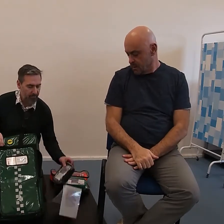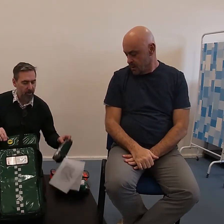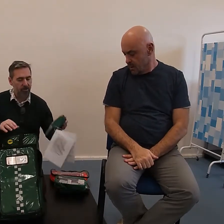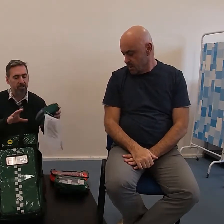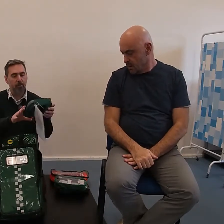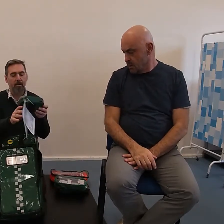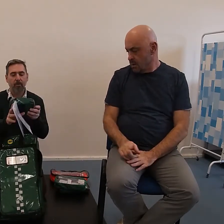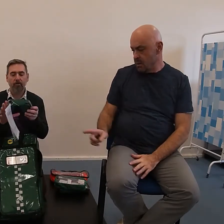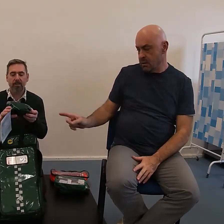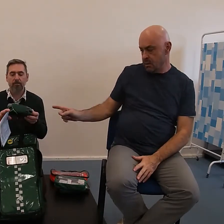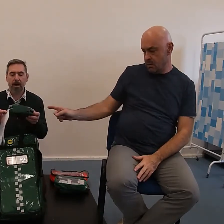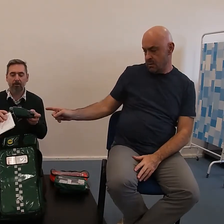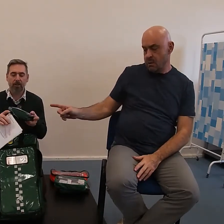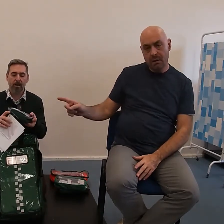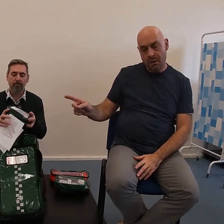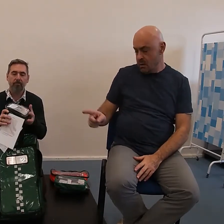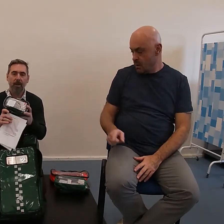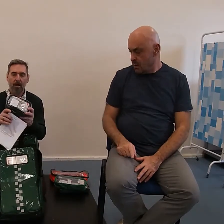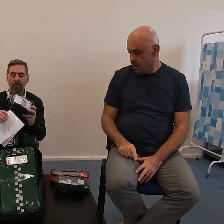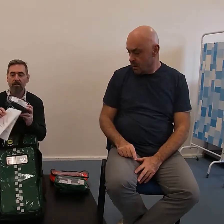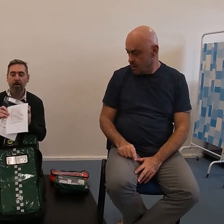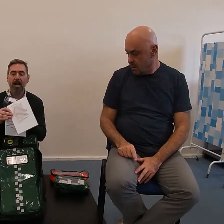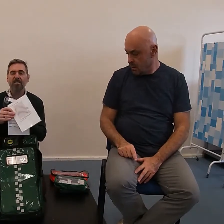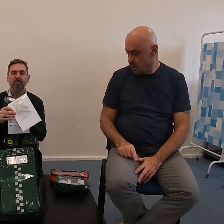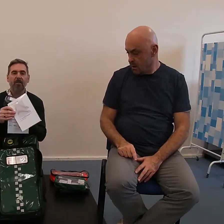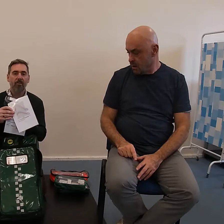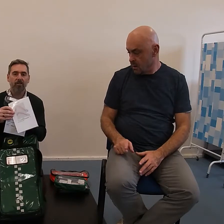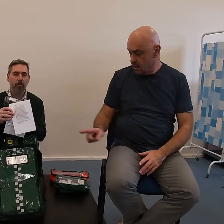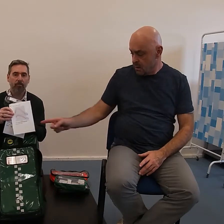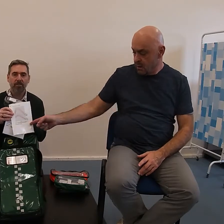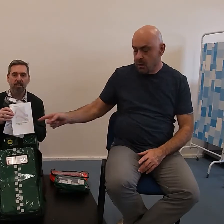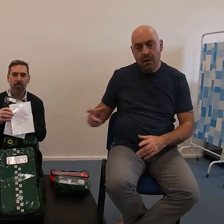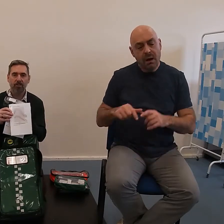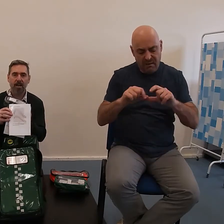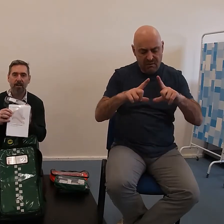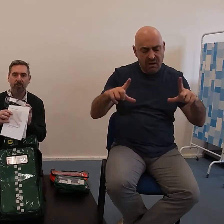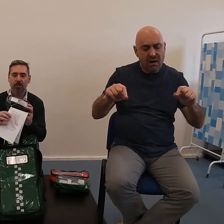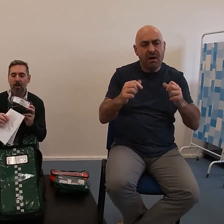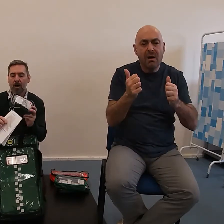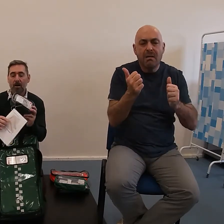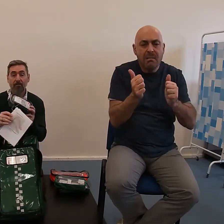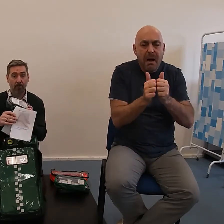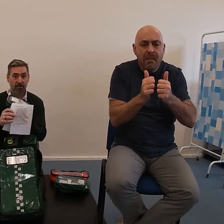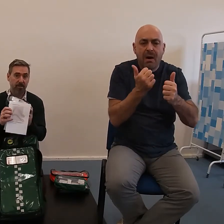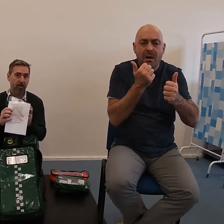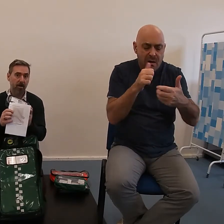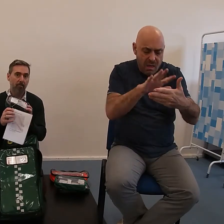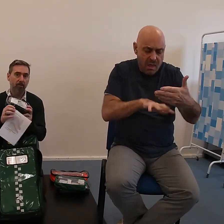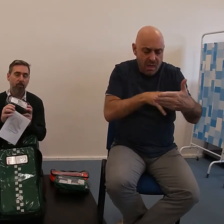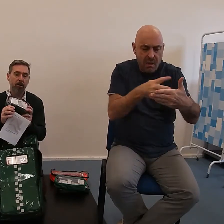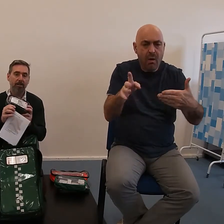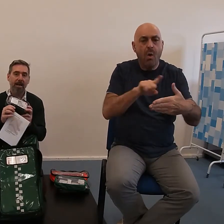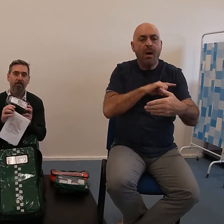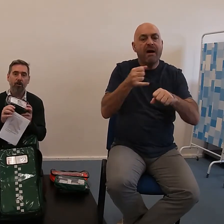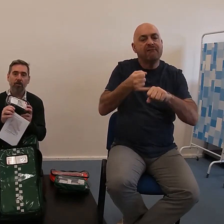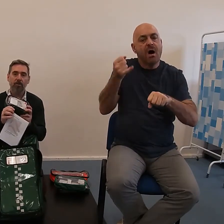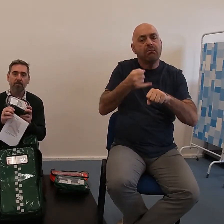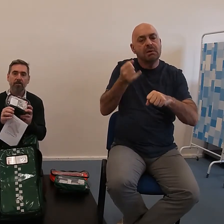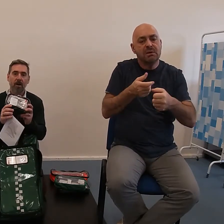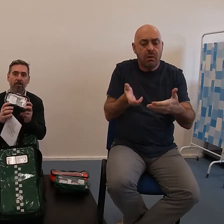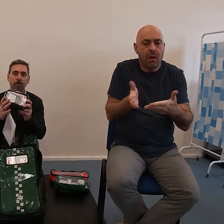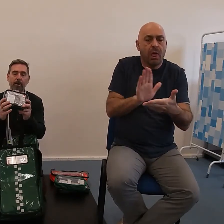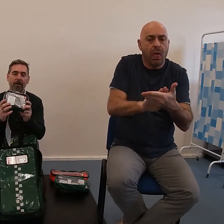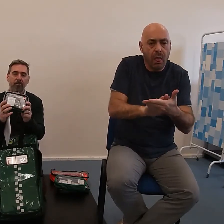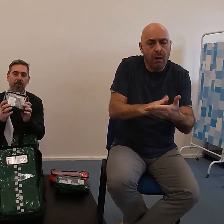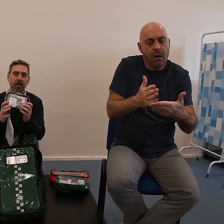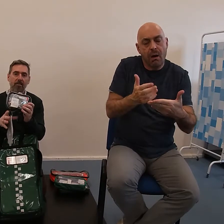You may have noticed when I pulled this pouch out, this one has some various documentation attached. Our pharmacy department will attach